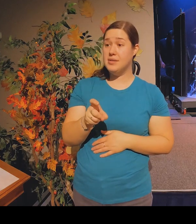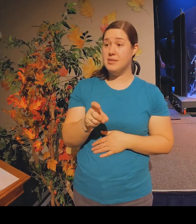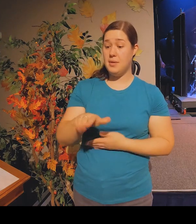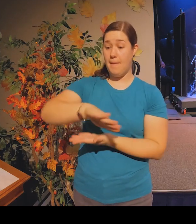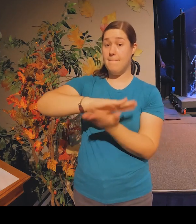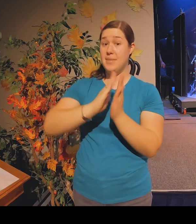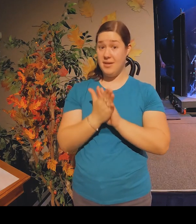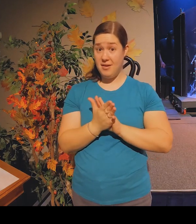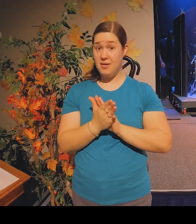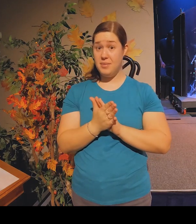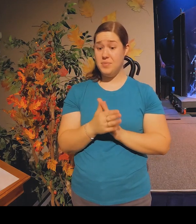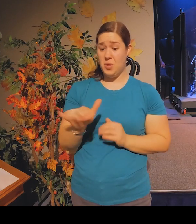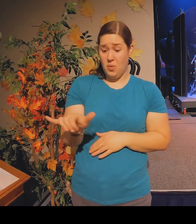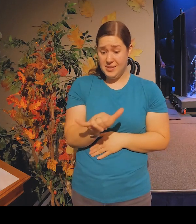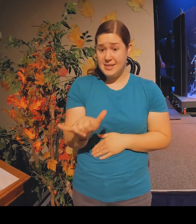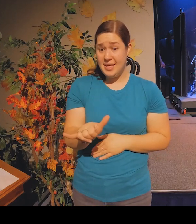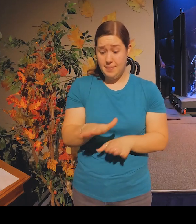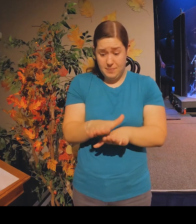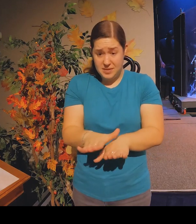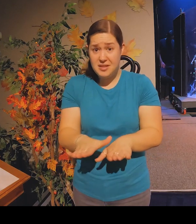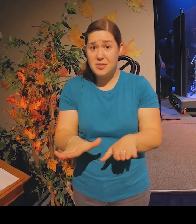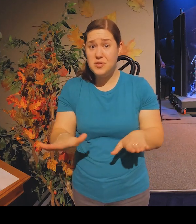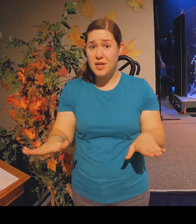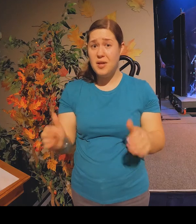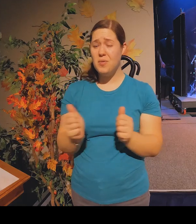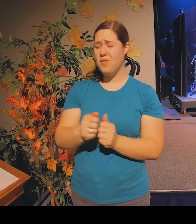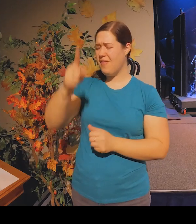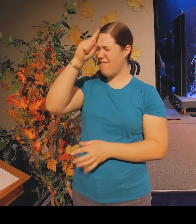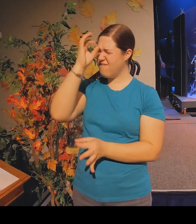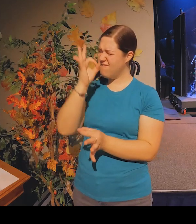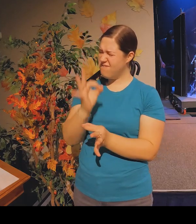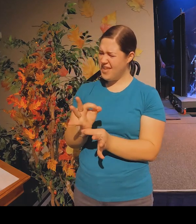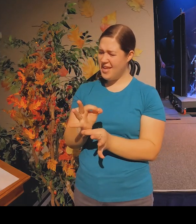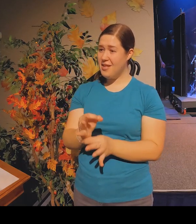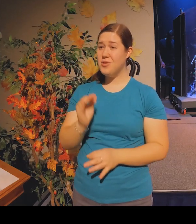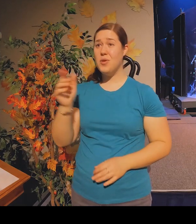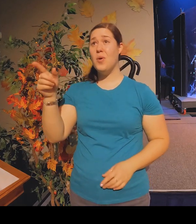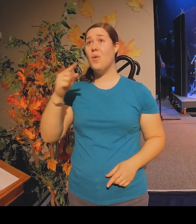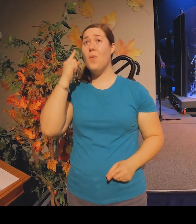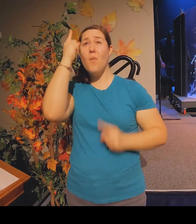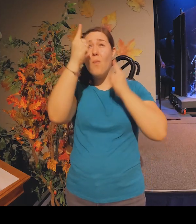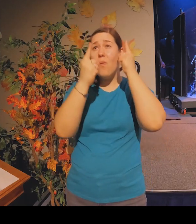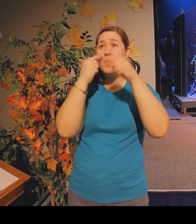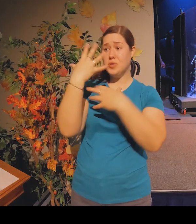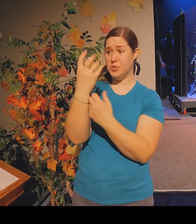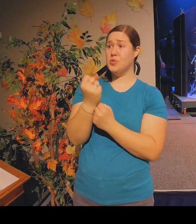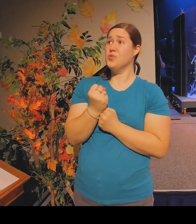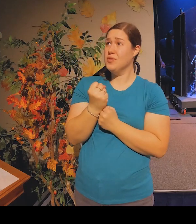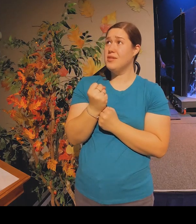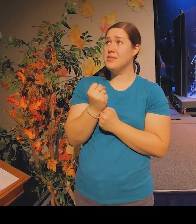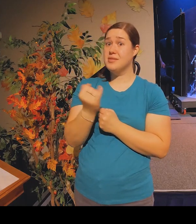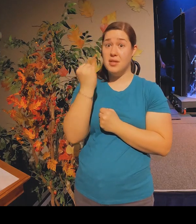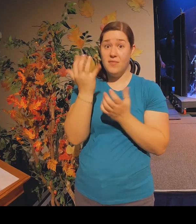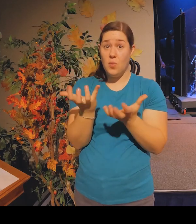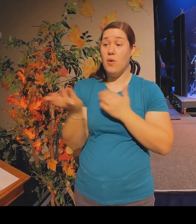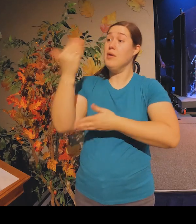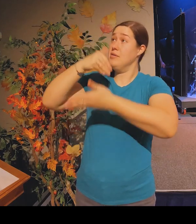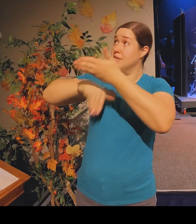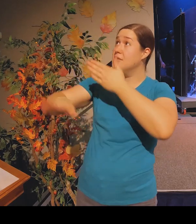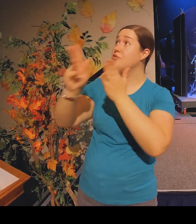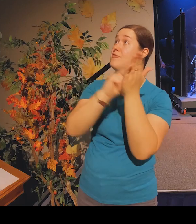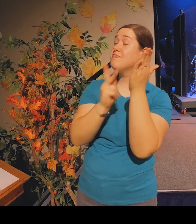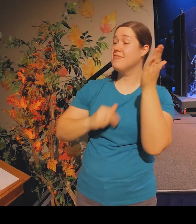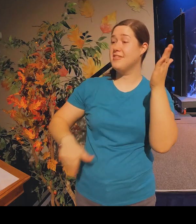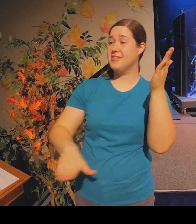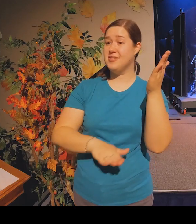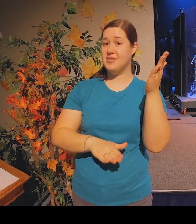a child with that faith and wonder and trust, you'll never understand. You'll never be able to enter the kingdom. Lord, these kids have